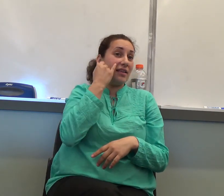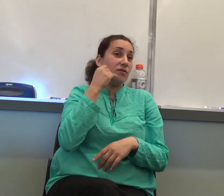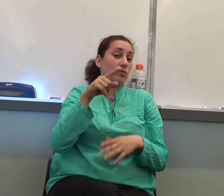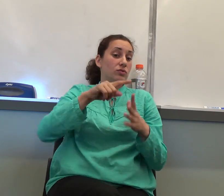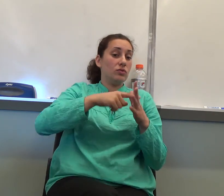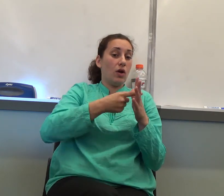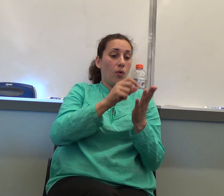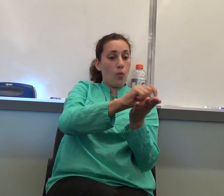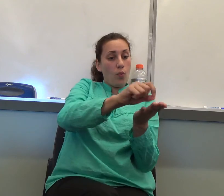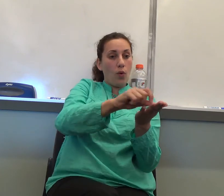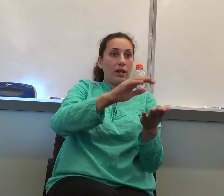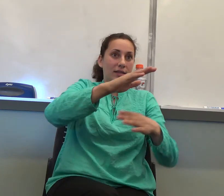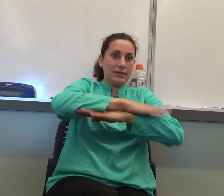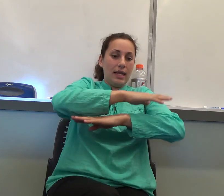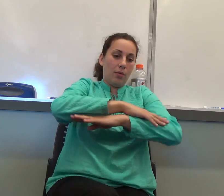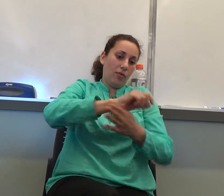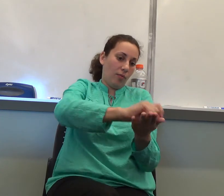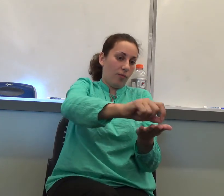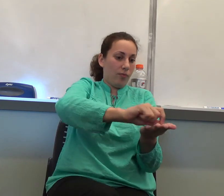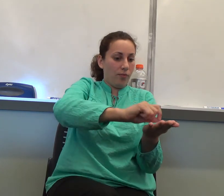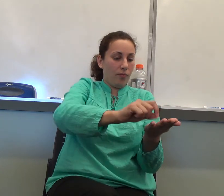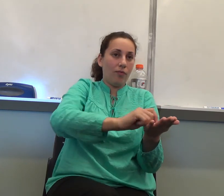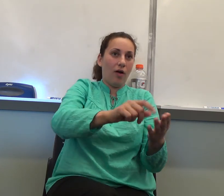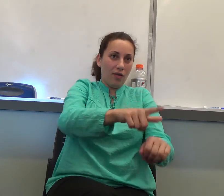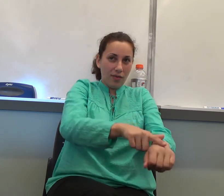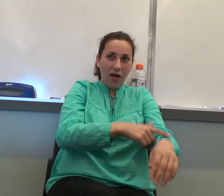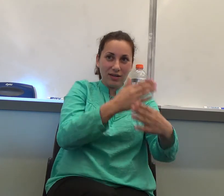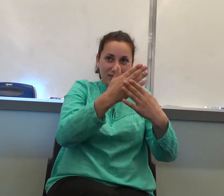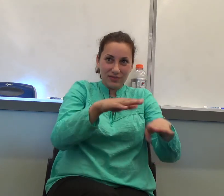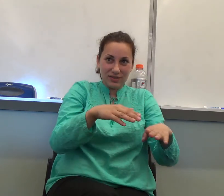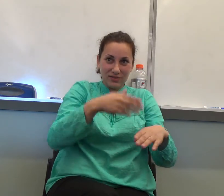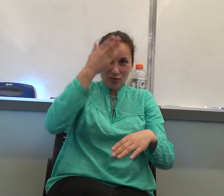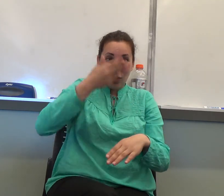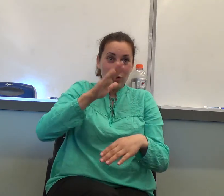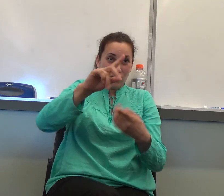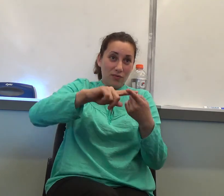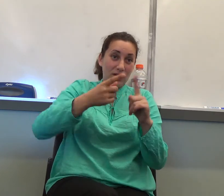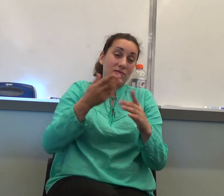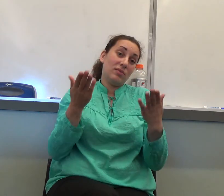on the tablecloth and did a long division right there, huh? And then the restaurant.